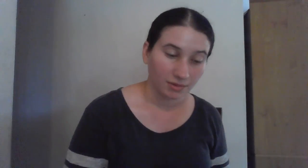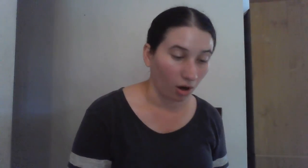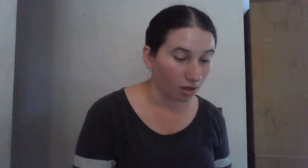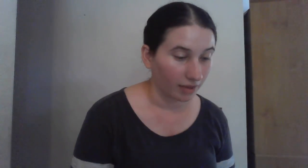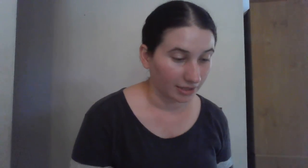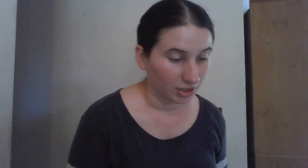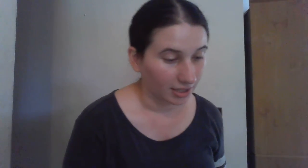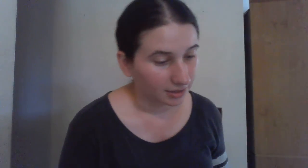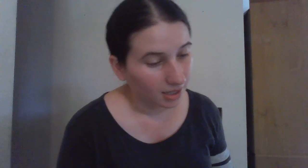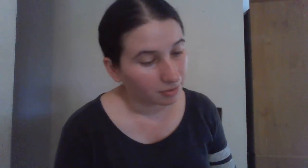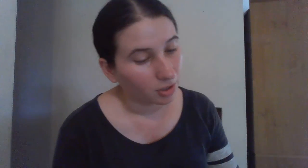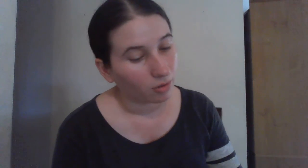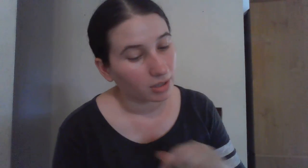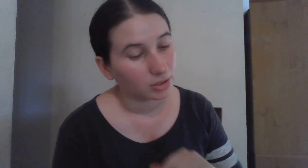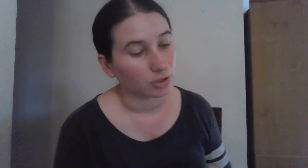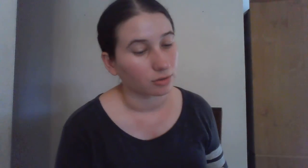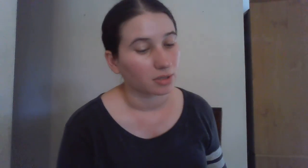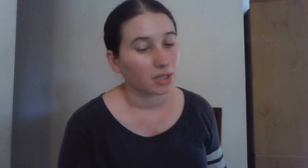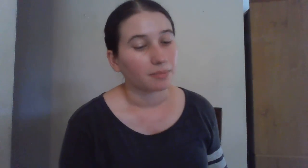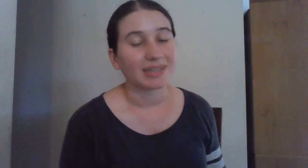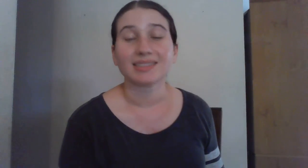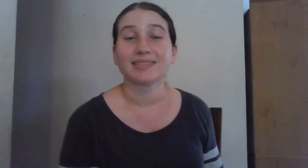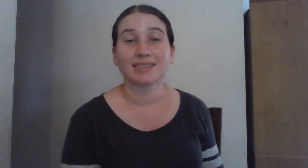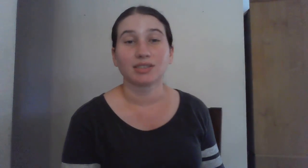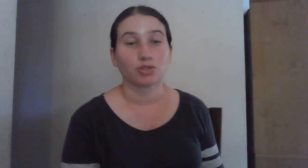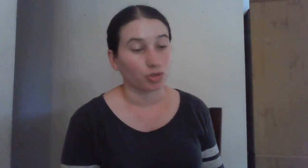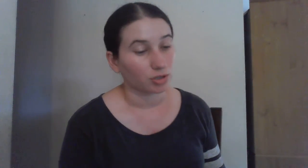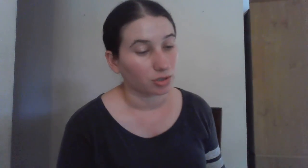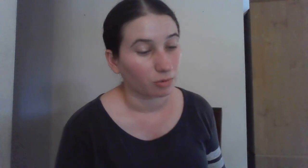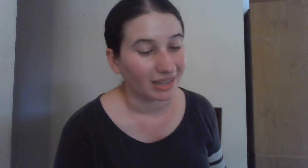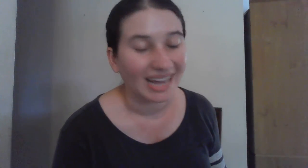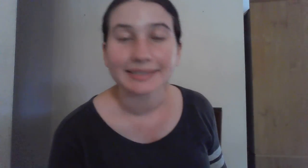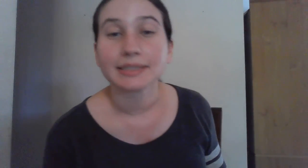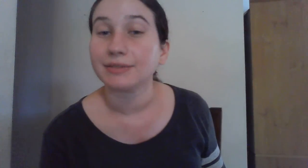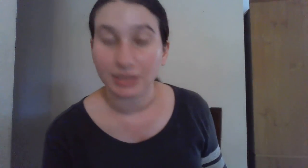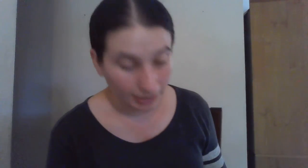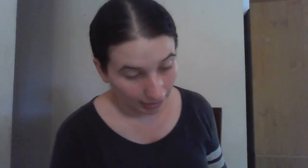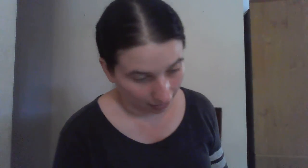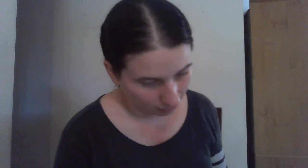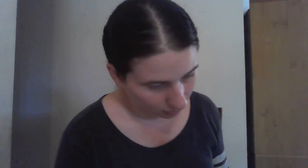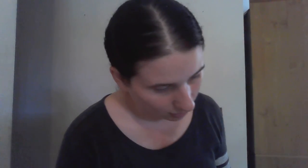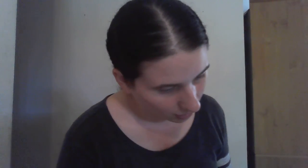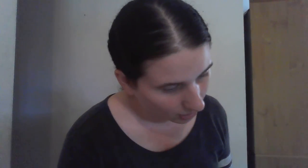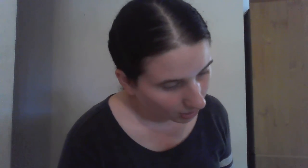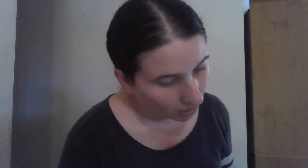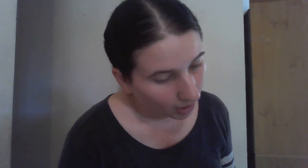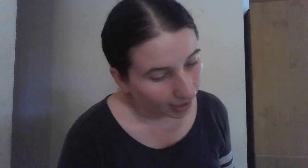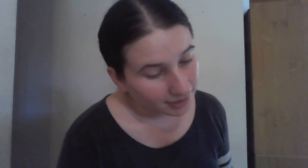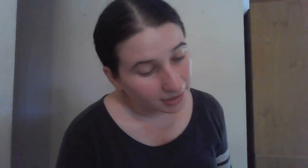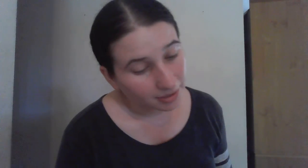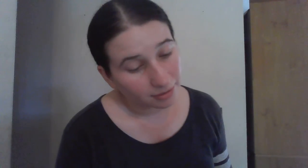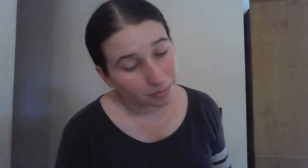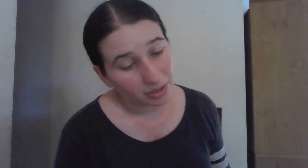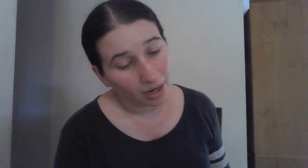All of that jazz. Now we go on to basic sentence structure with adjectives and nouns. Adjectives appear